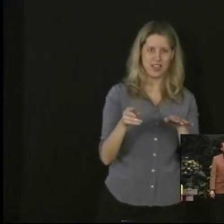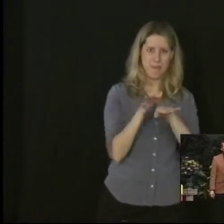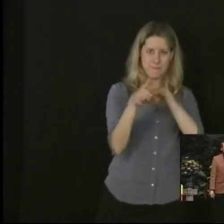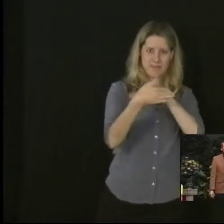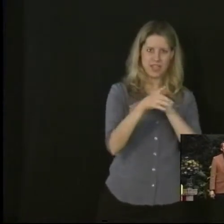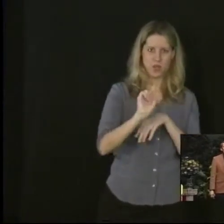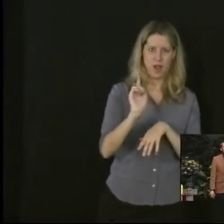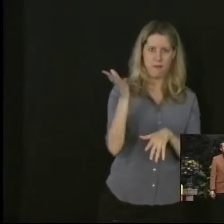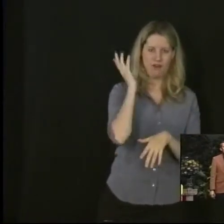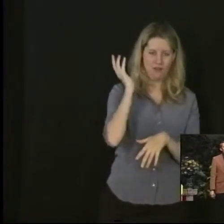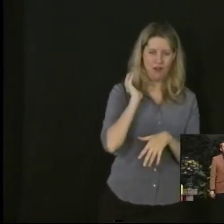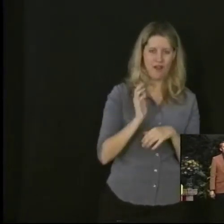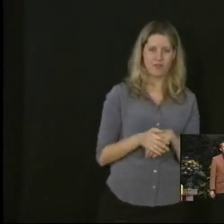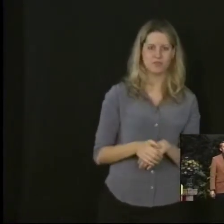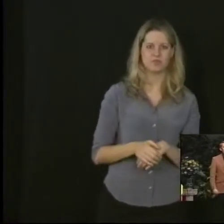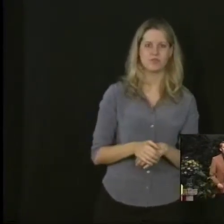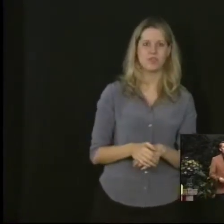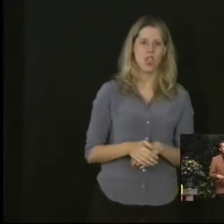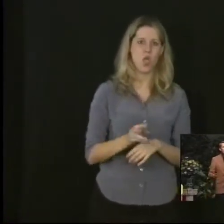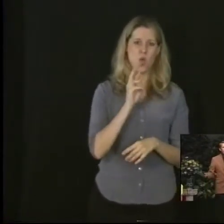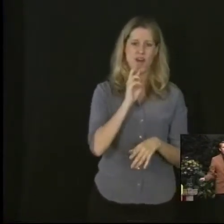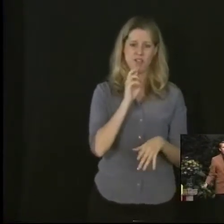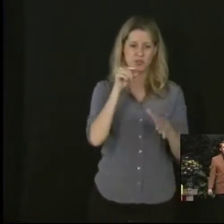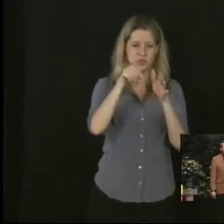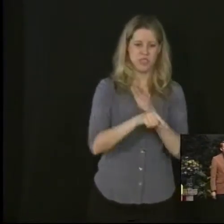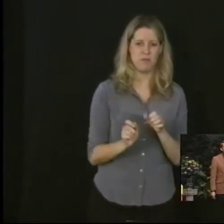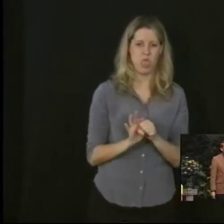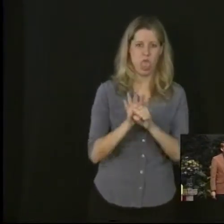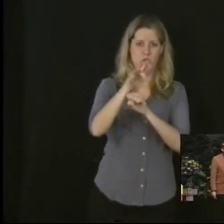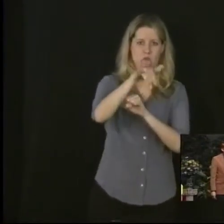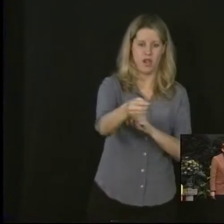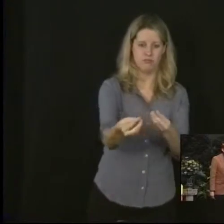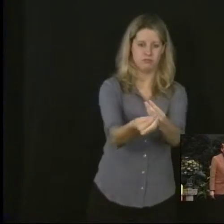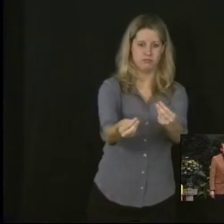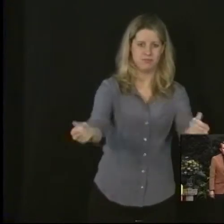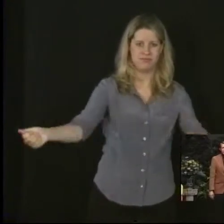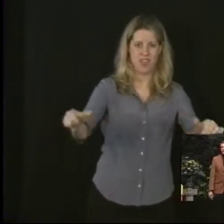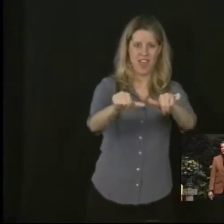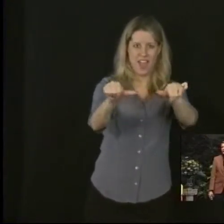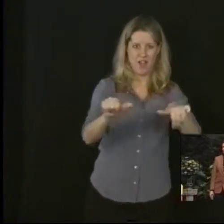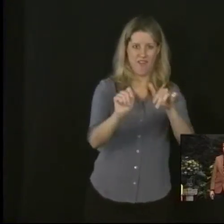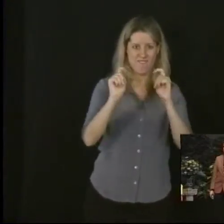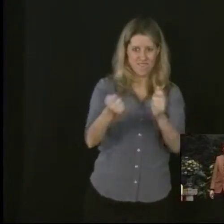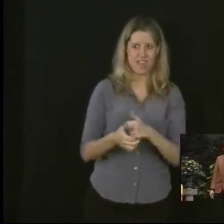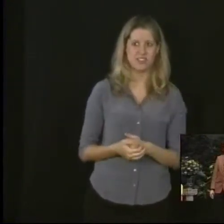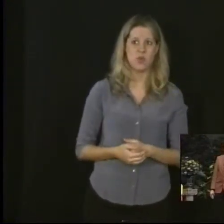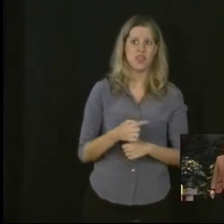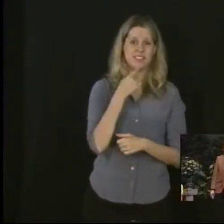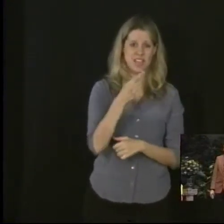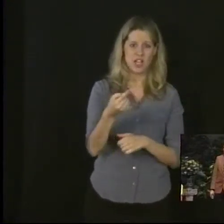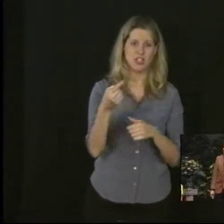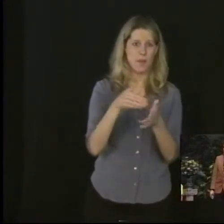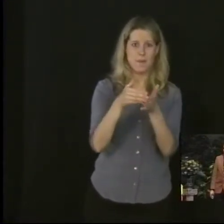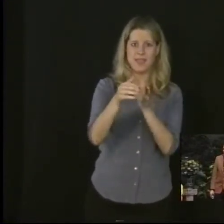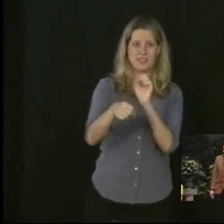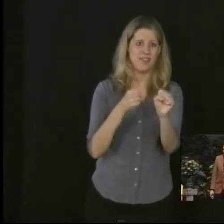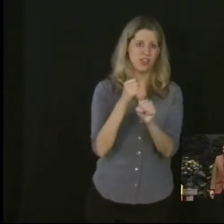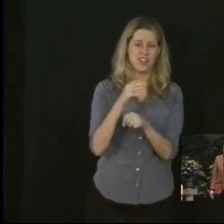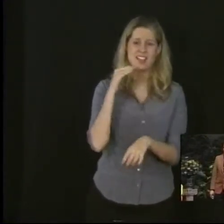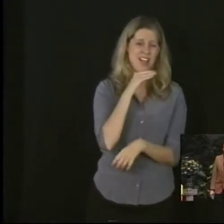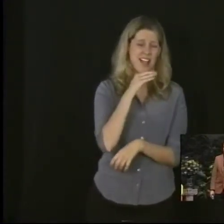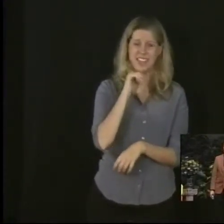water got too deep, went over the top, and washed out that whole region in a real big hurry. So when they tell you it took millions of years, they're lying to you. It did